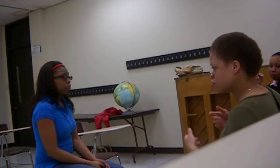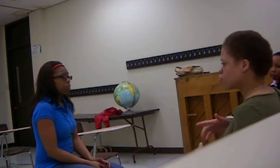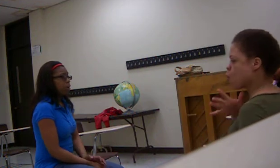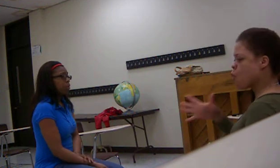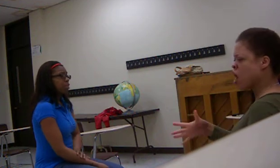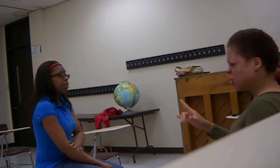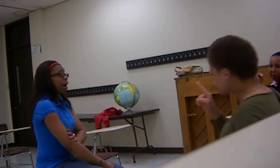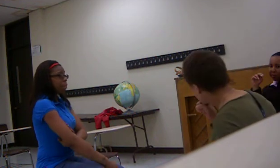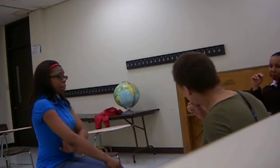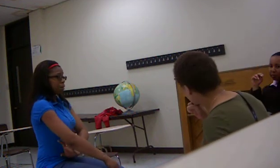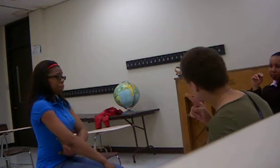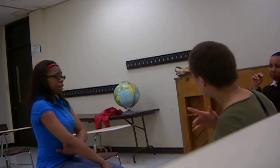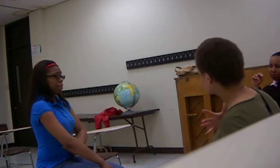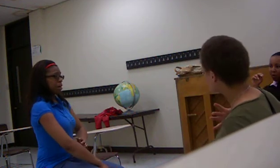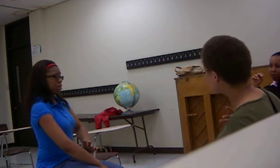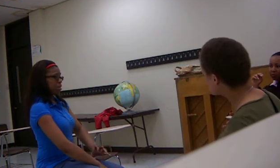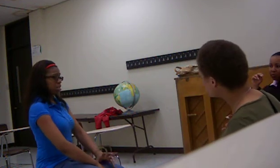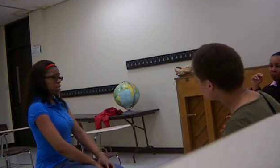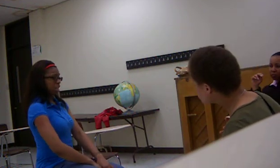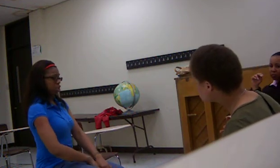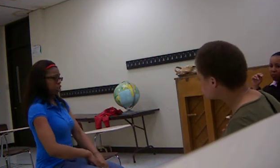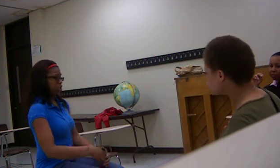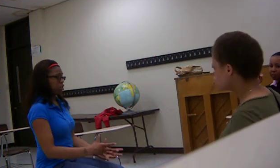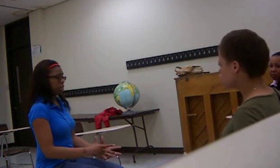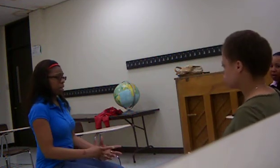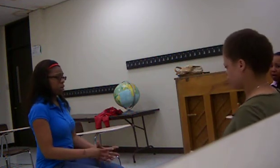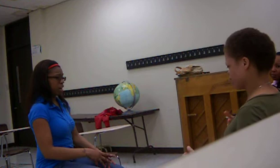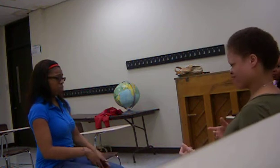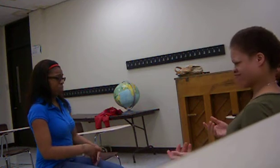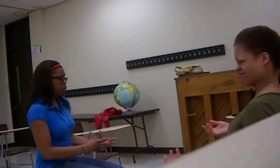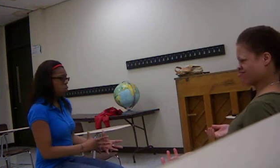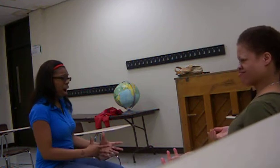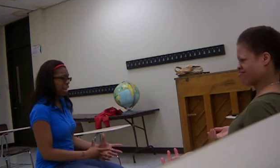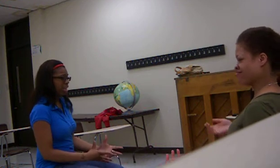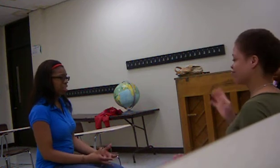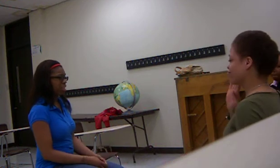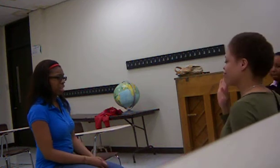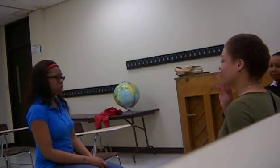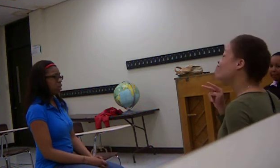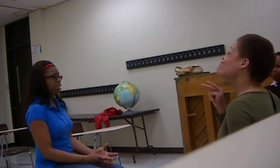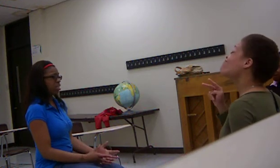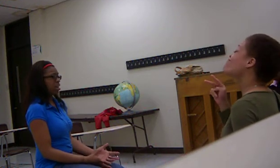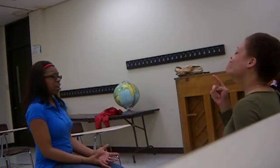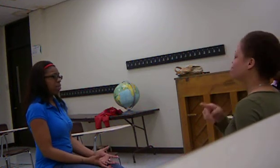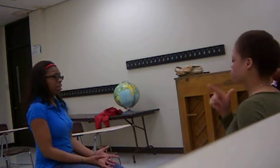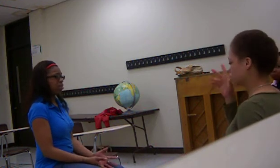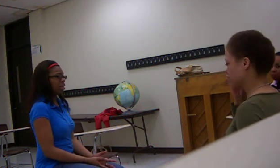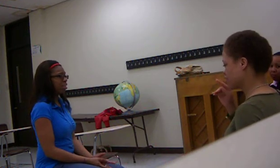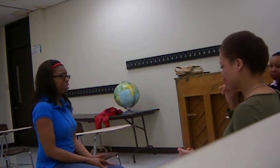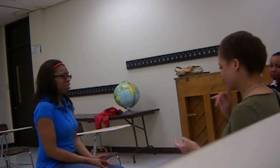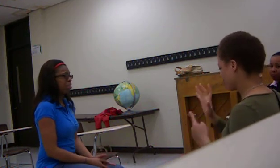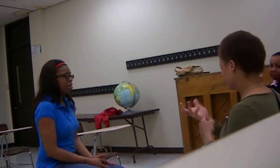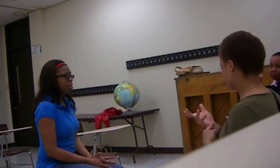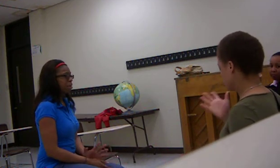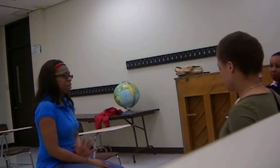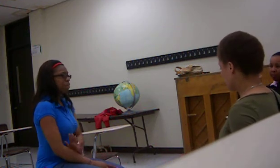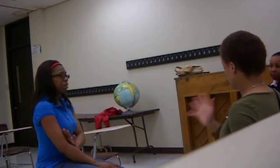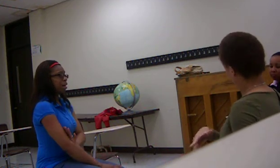So I was copying my friend, and my grandmother just said shh to me, like, be quiet, and it really scared me. So I looked at my grandmother and